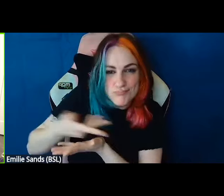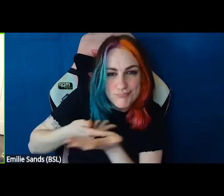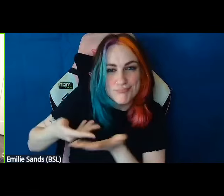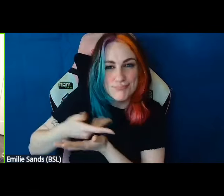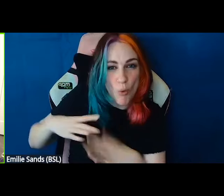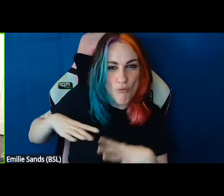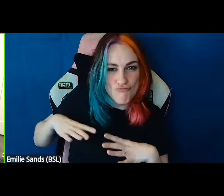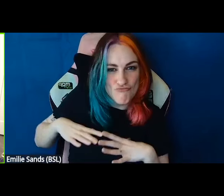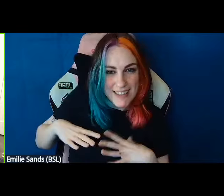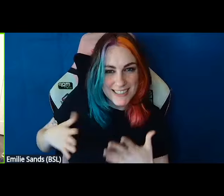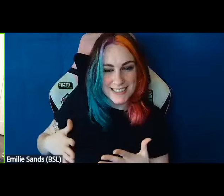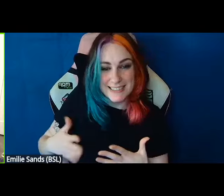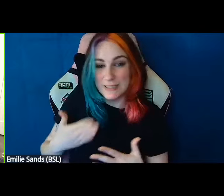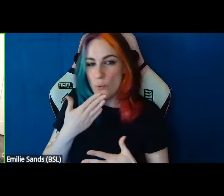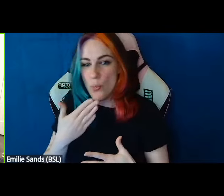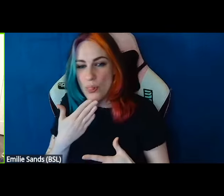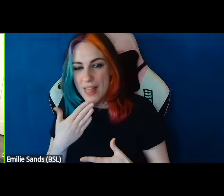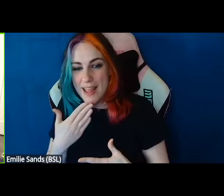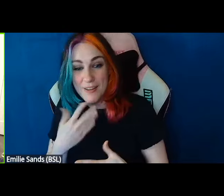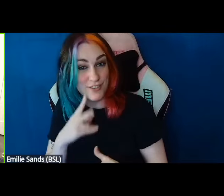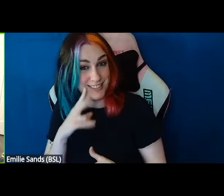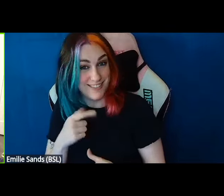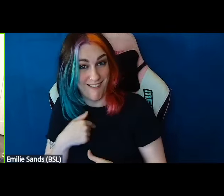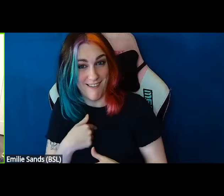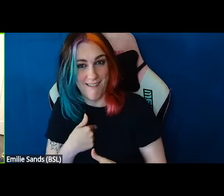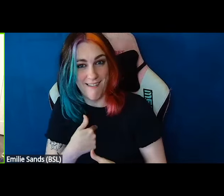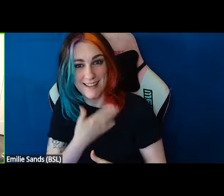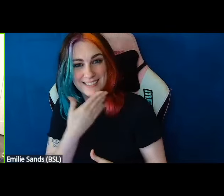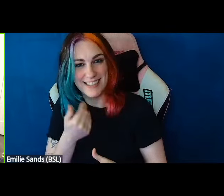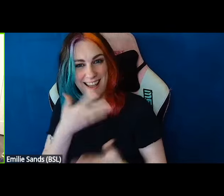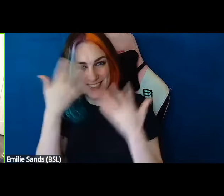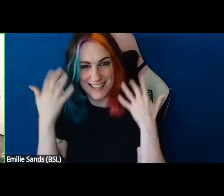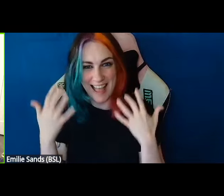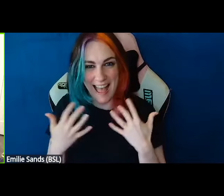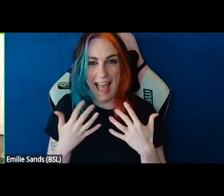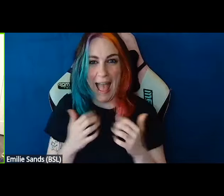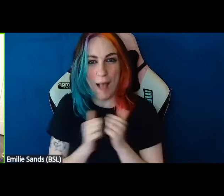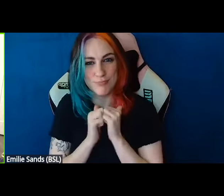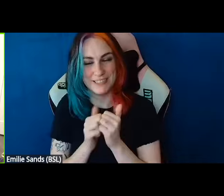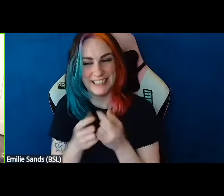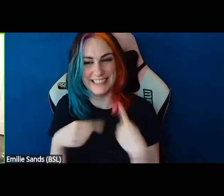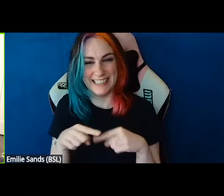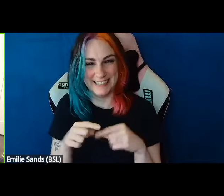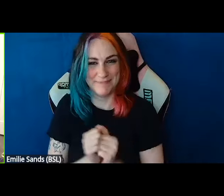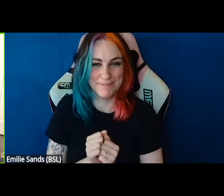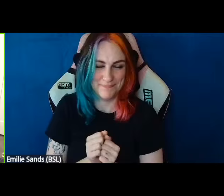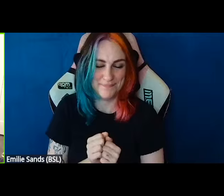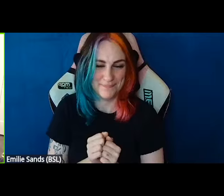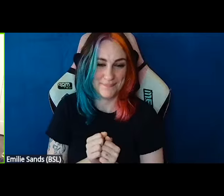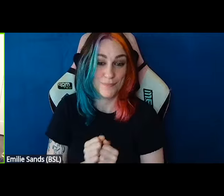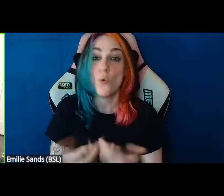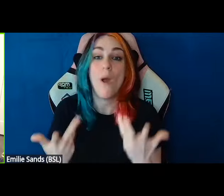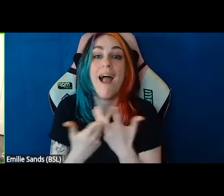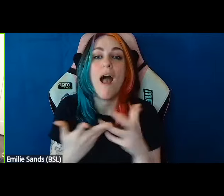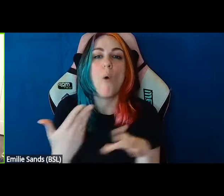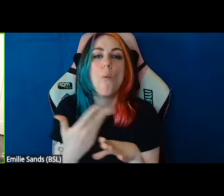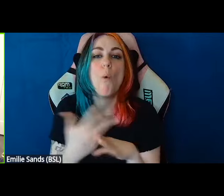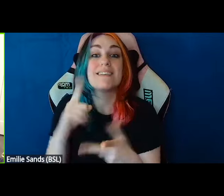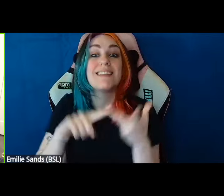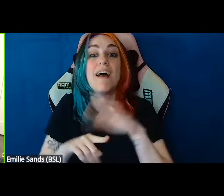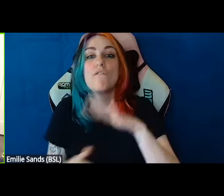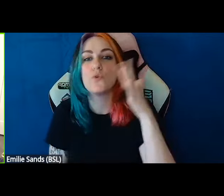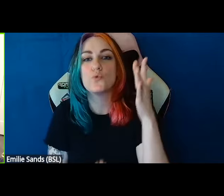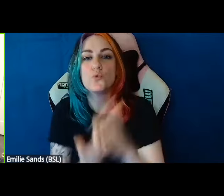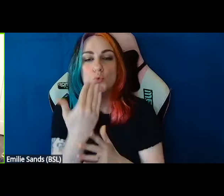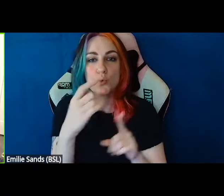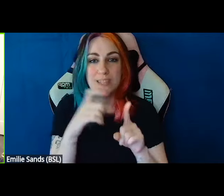Um, Thank you for saying I have nice hair. I appreciate you. So how this works if you're new to the Discord,